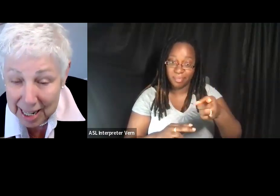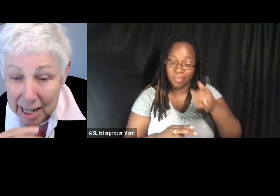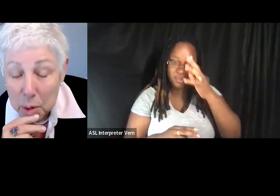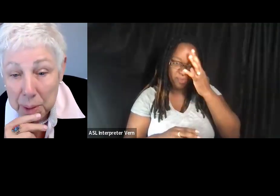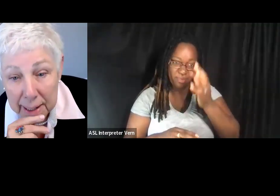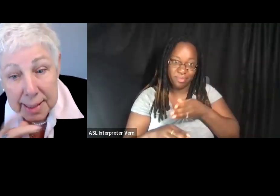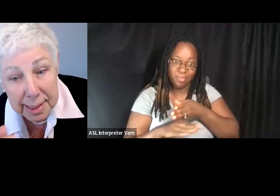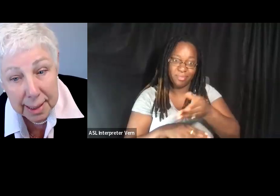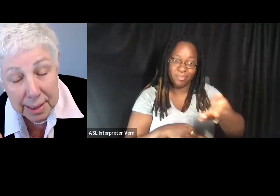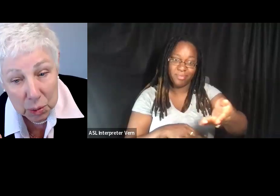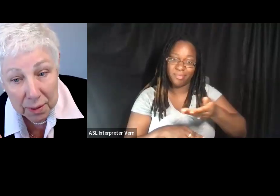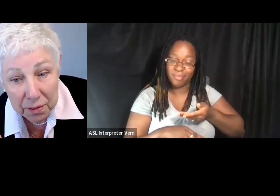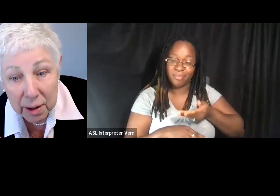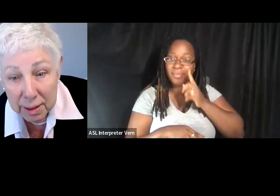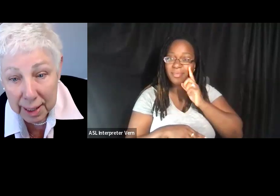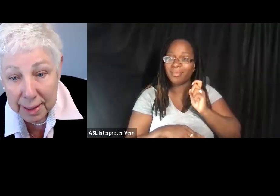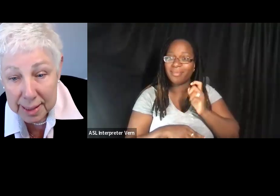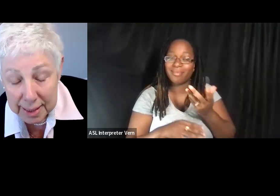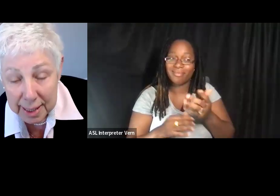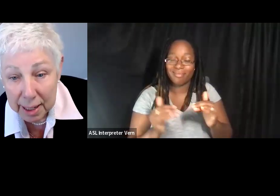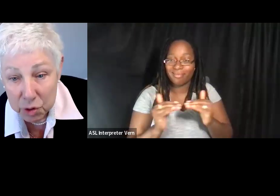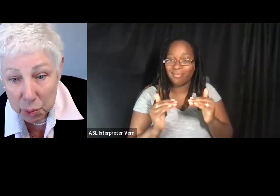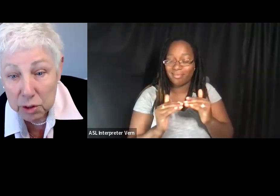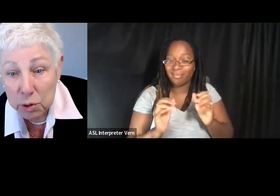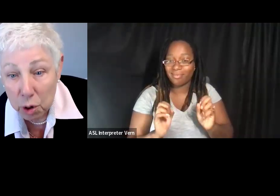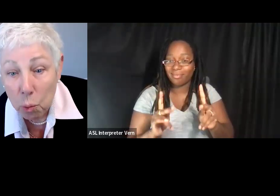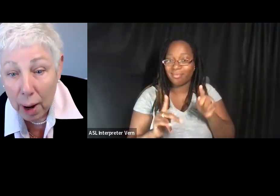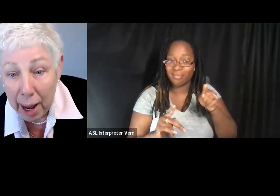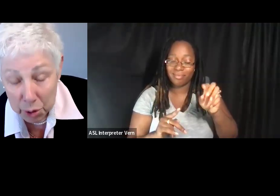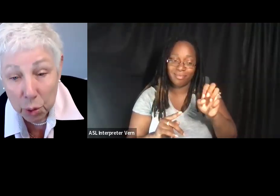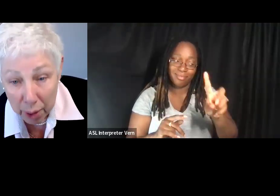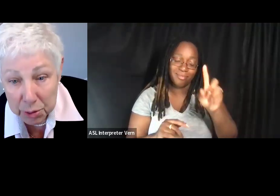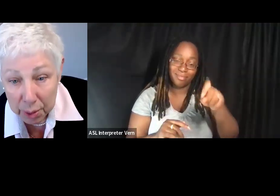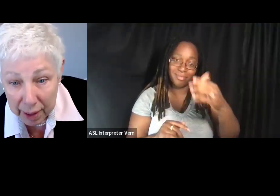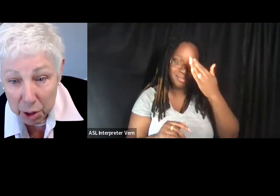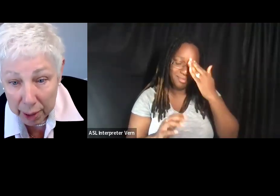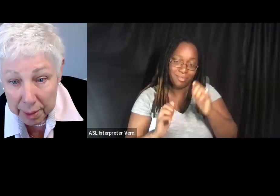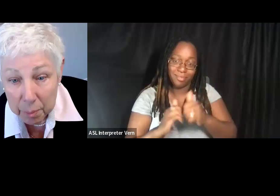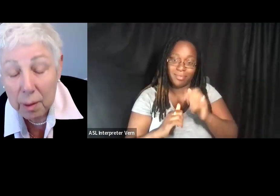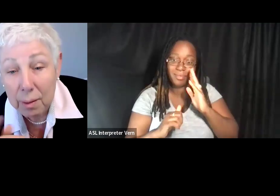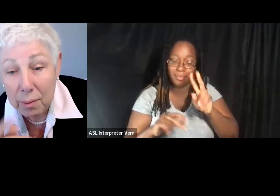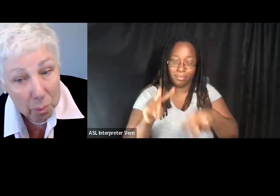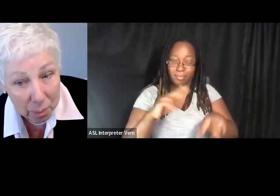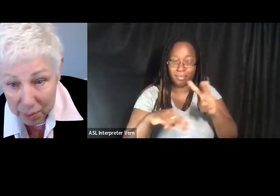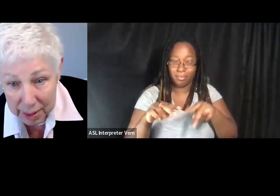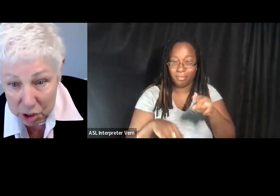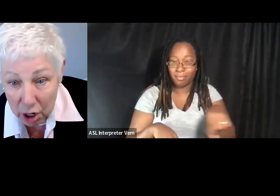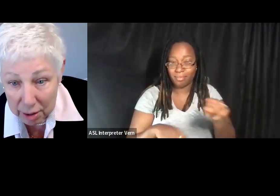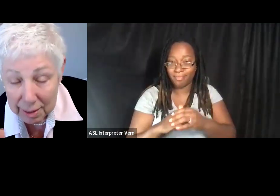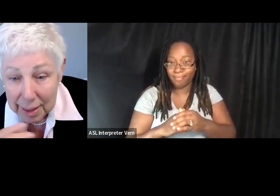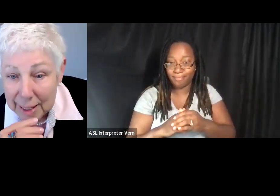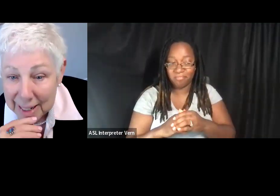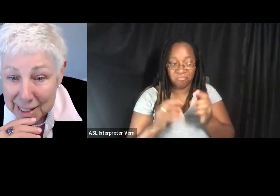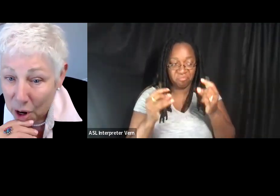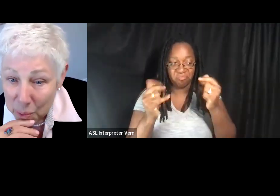hiring, because it's only fair to let this executive director know how you're going to evaluate them from the